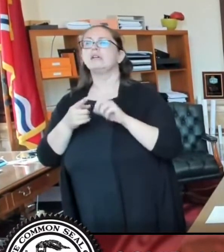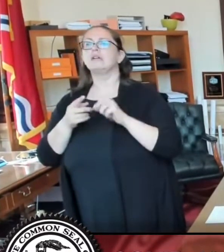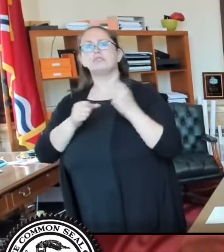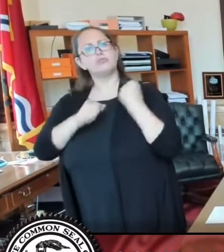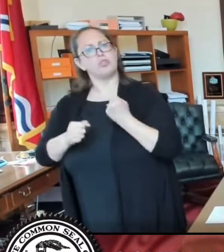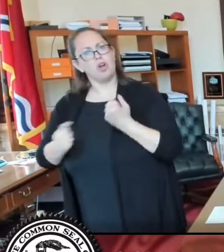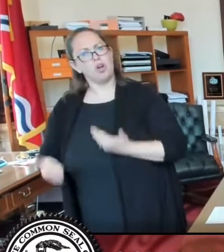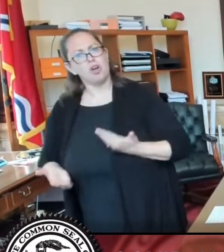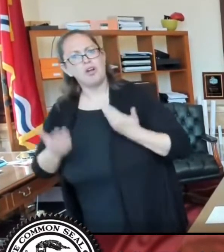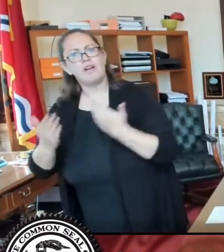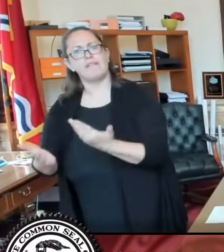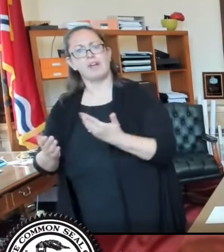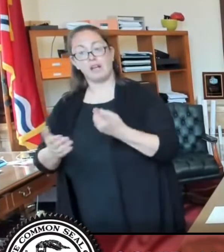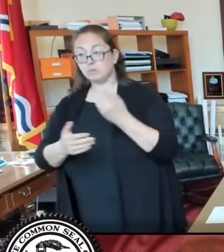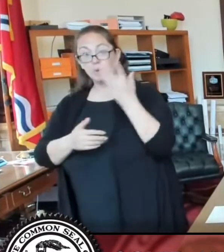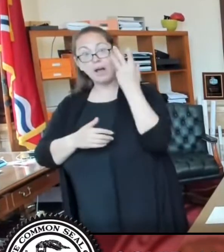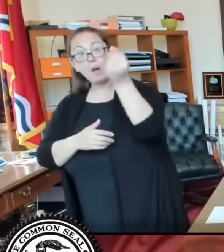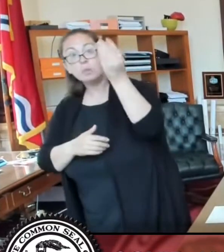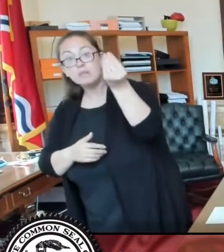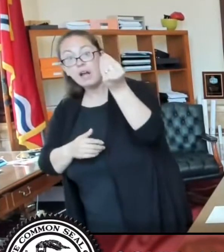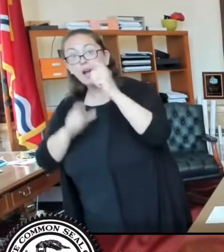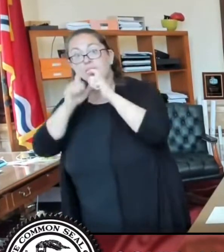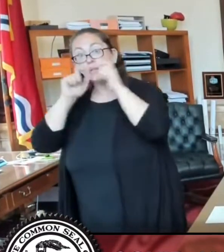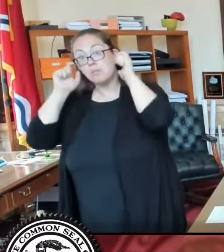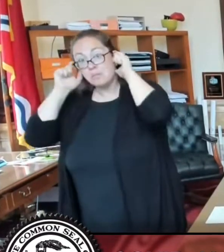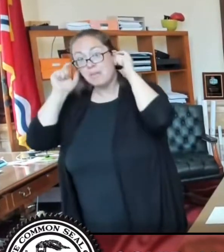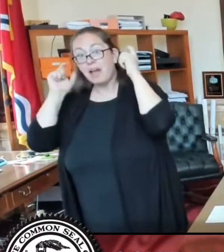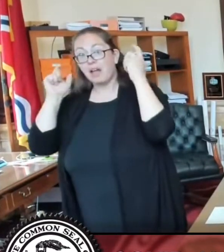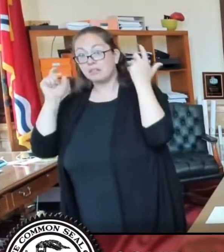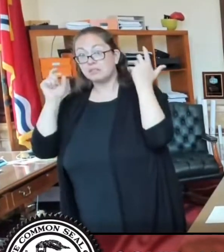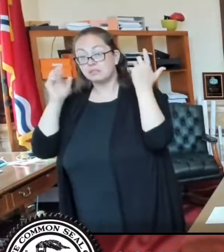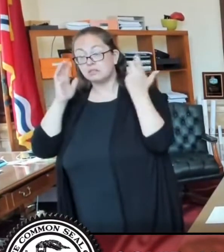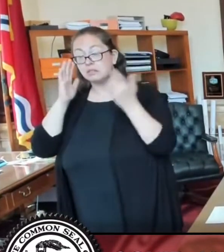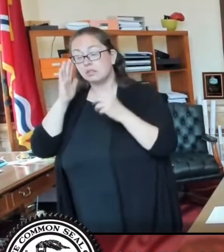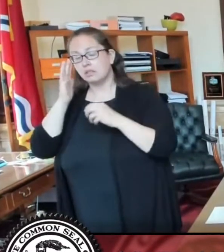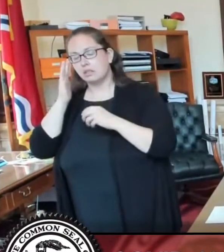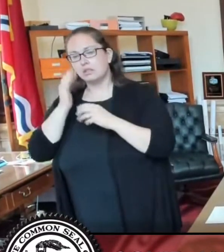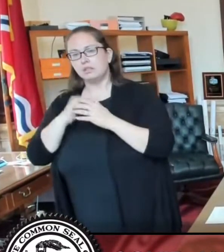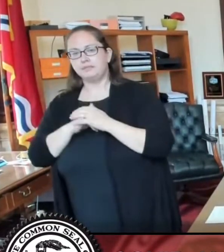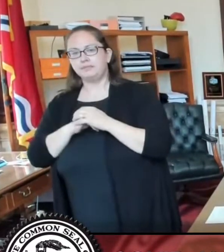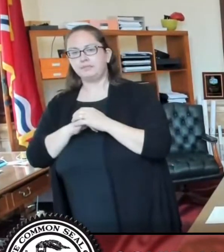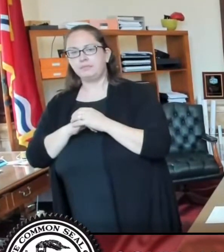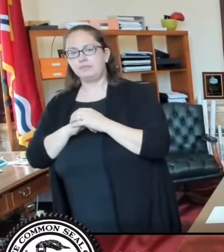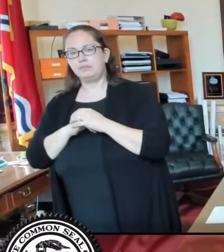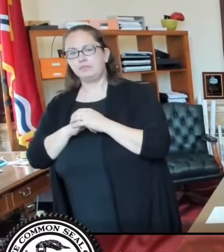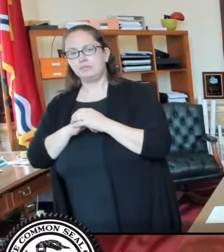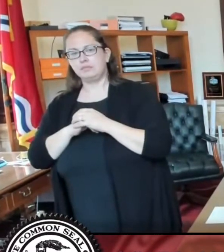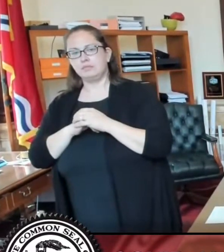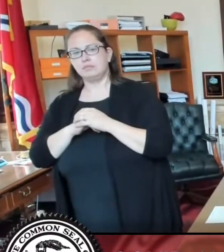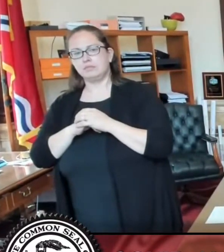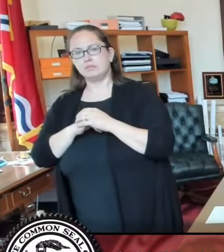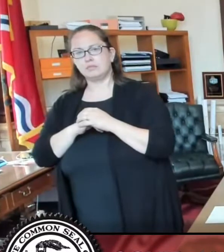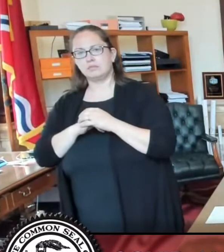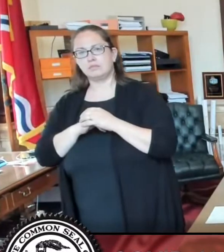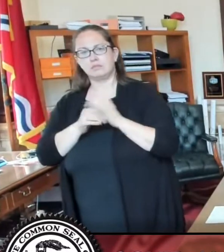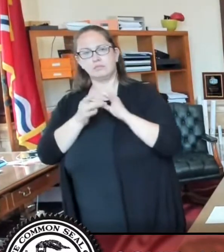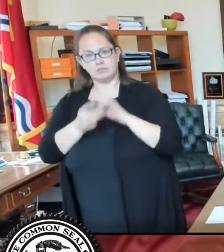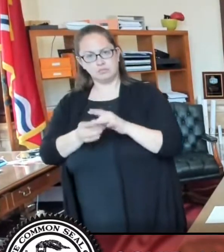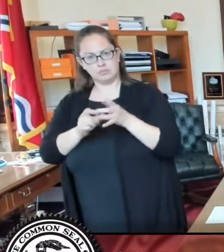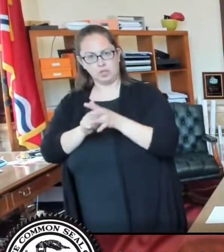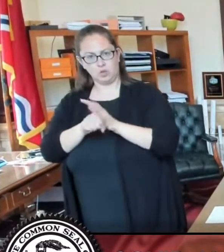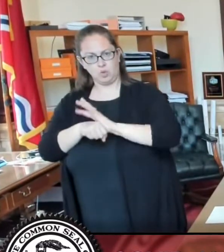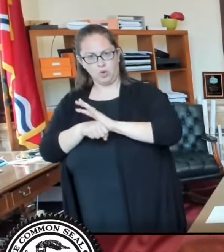them if you're outside as well. So I wanted to talk about, on this COVID subject,